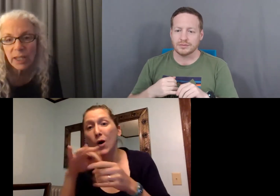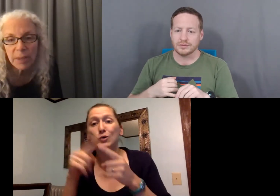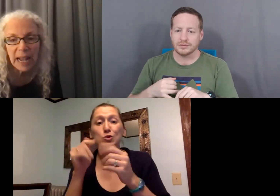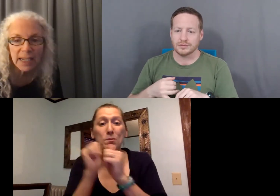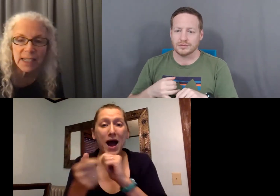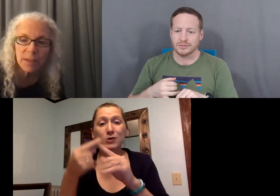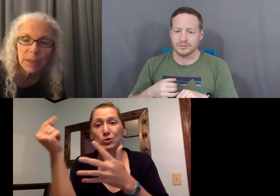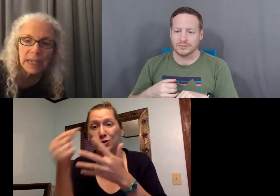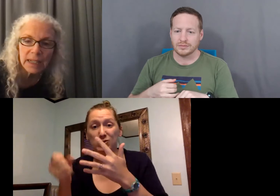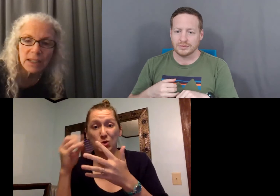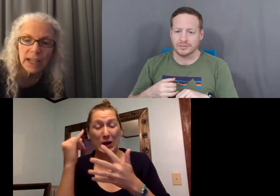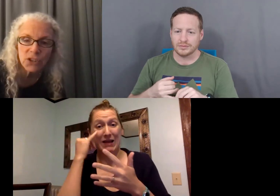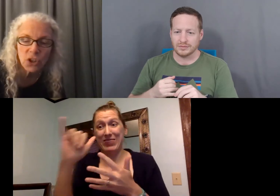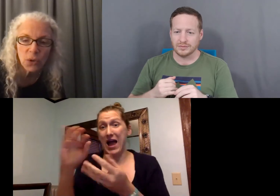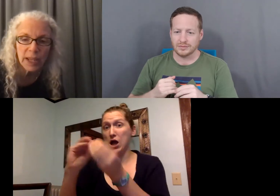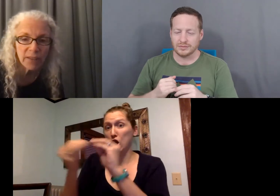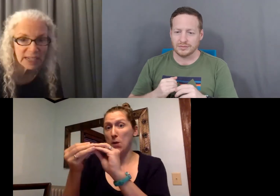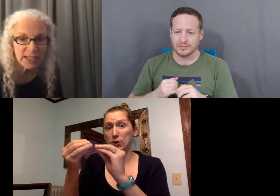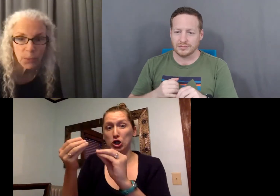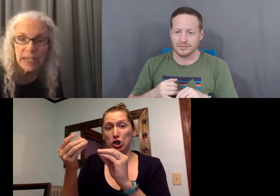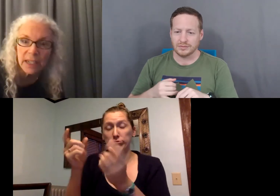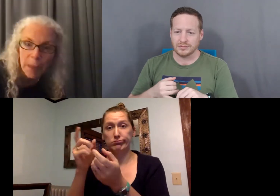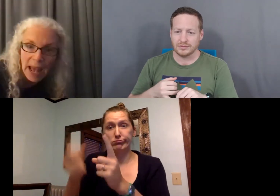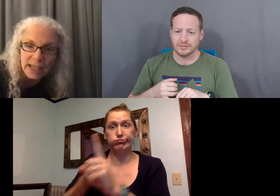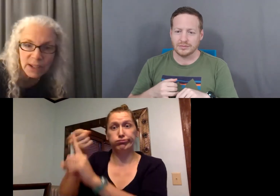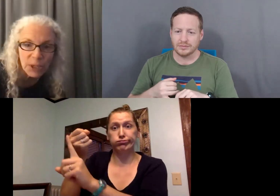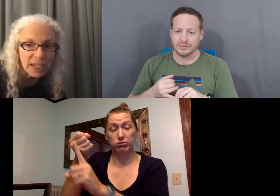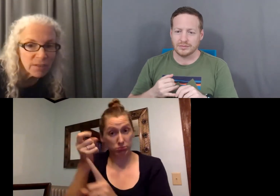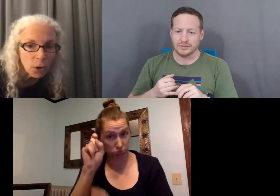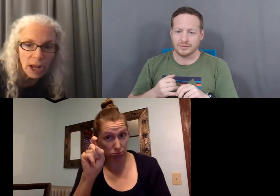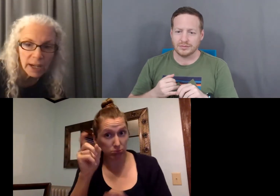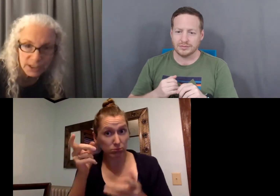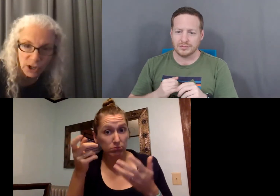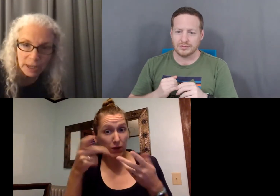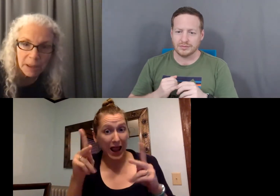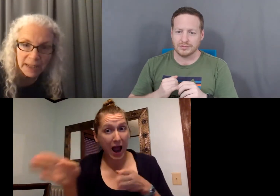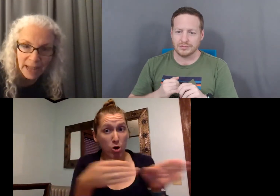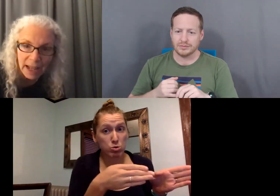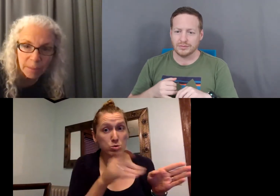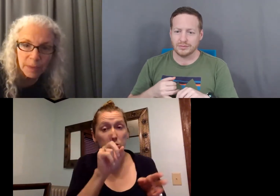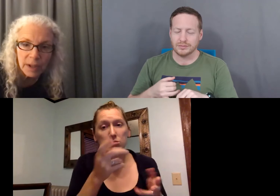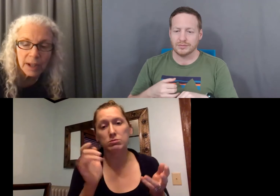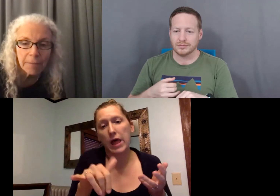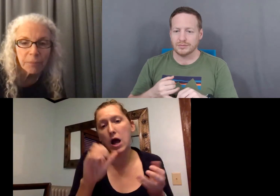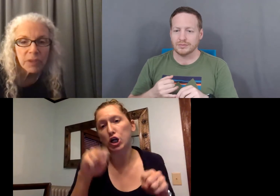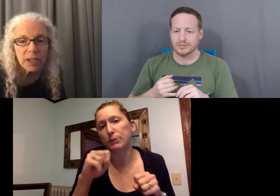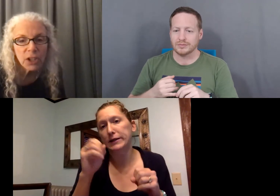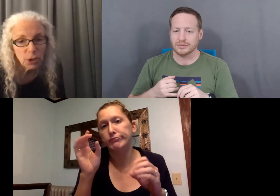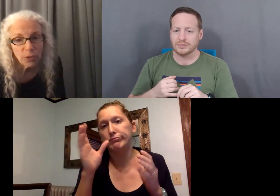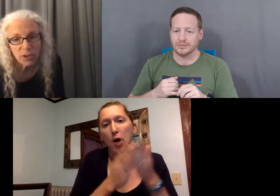the access to meetings. And so we have things that we need to pass and we need to vote on. It's going to impact that, the